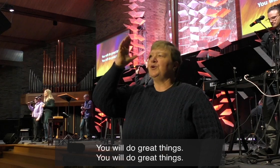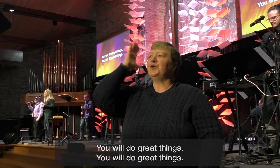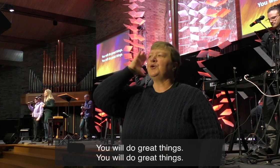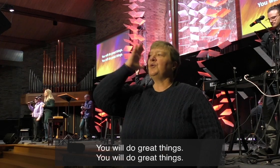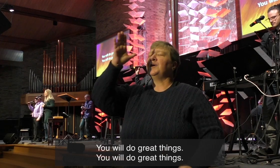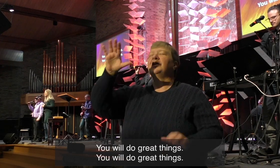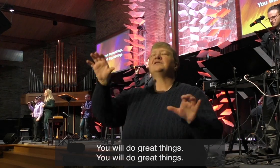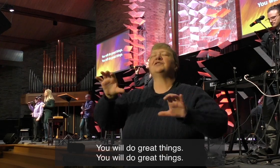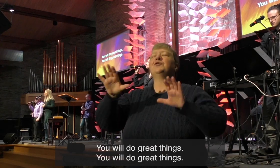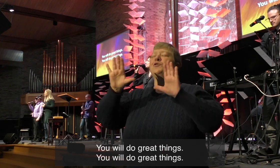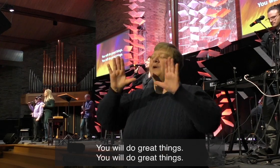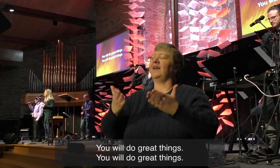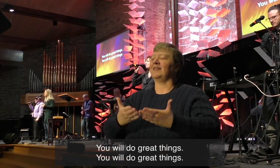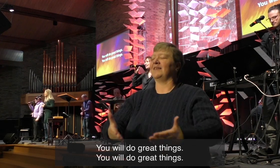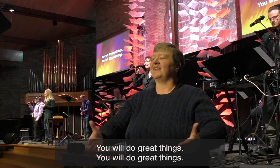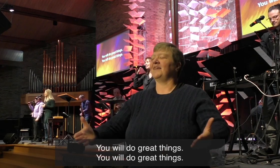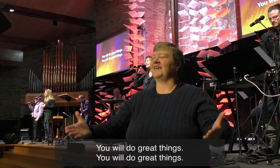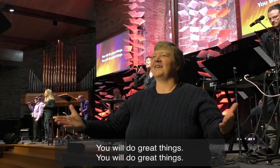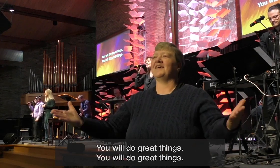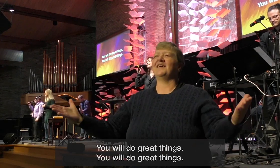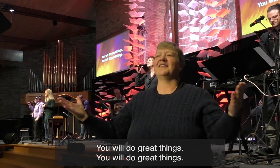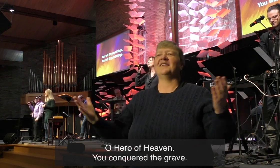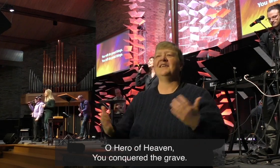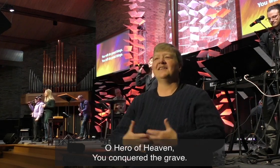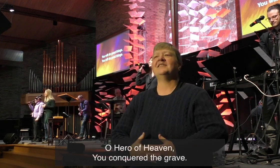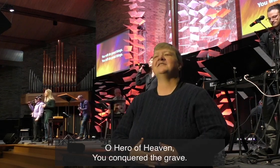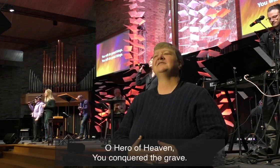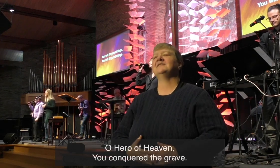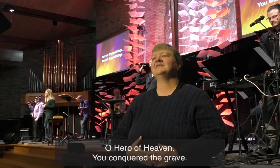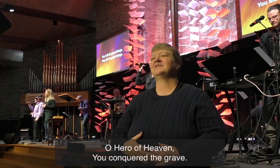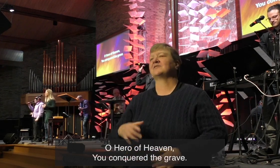things. You will do great things.